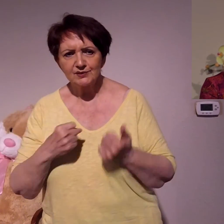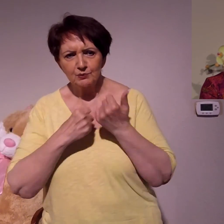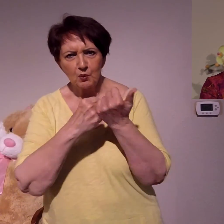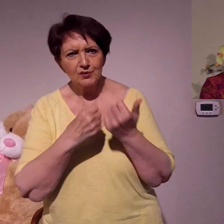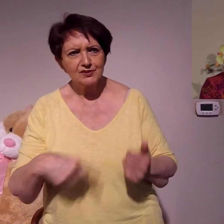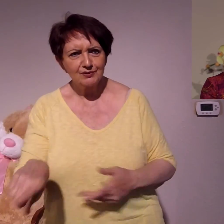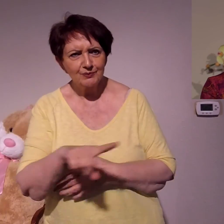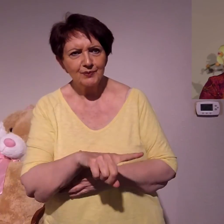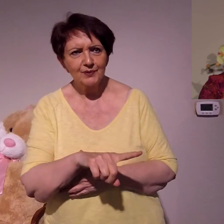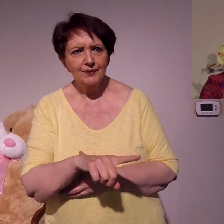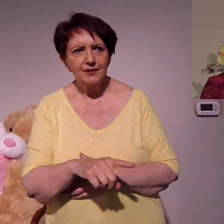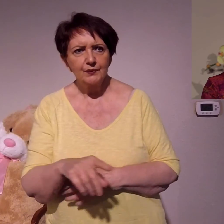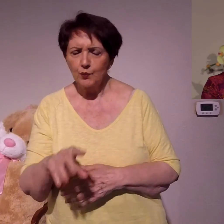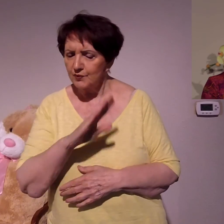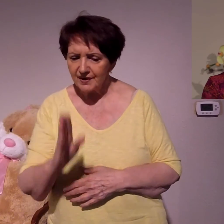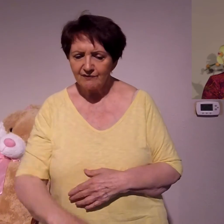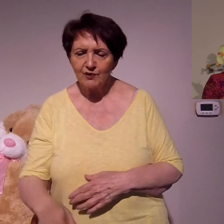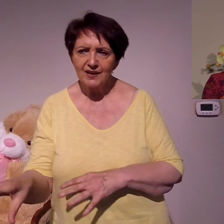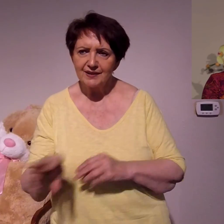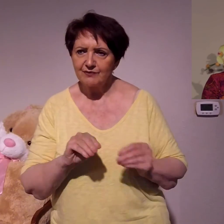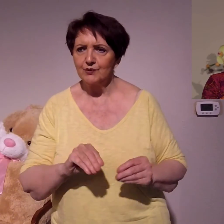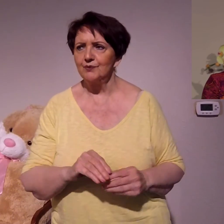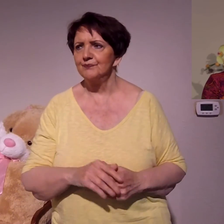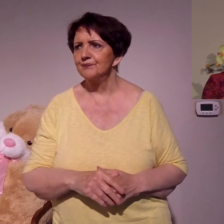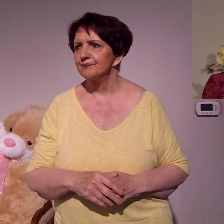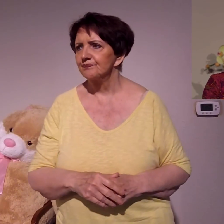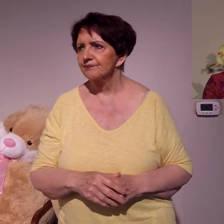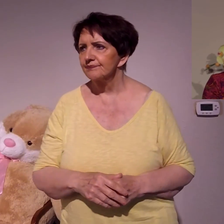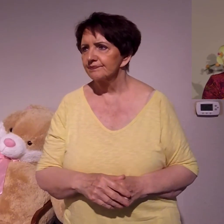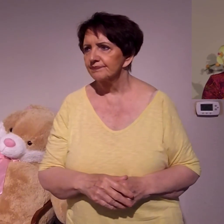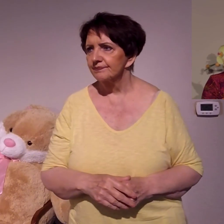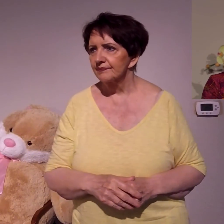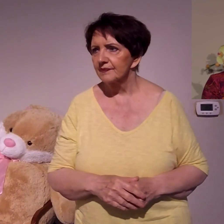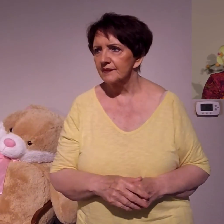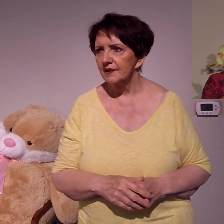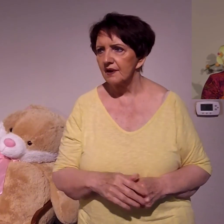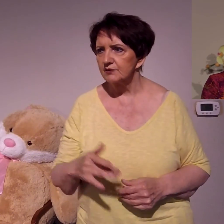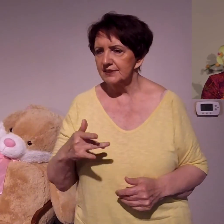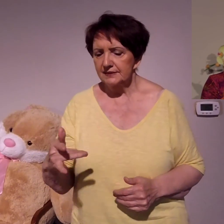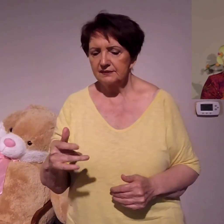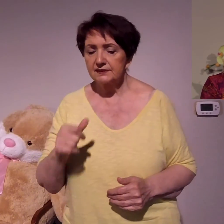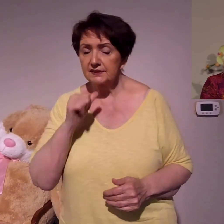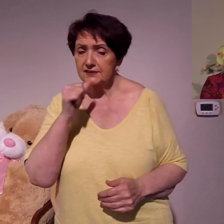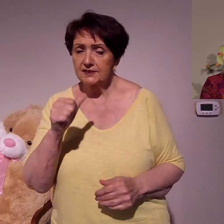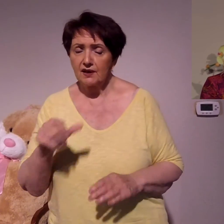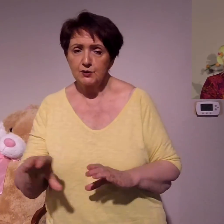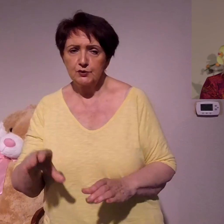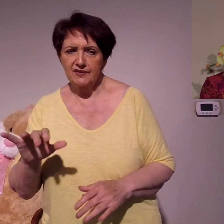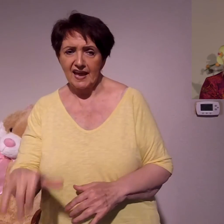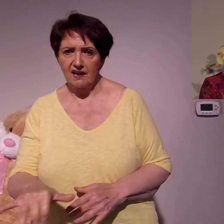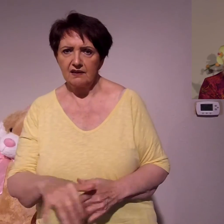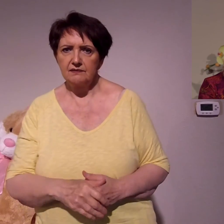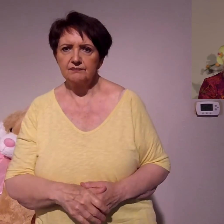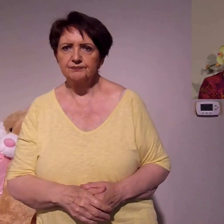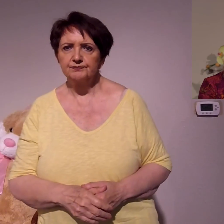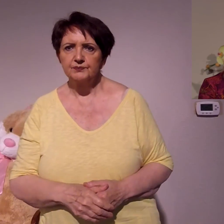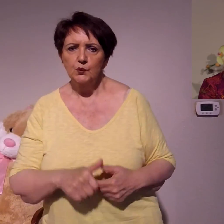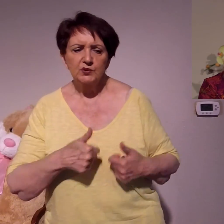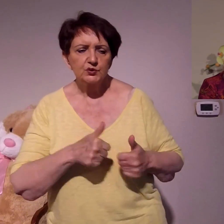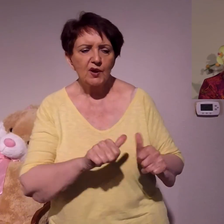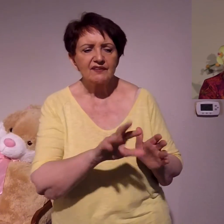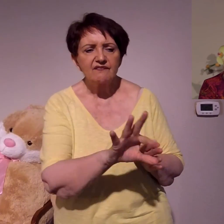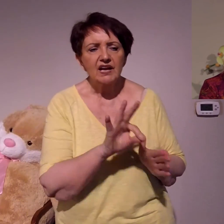I don't think I went. I mean, this was the longest period from the last relationship to our relationship where I